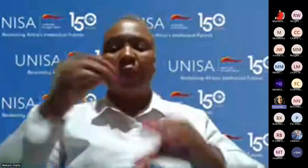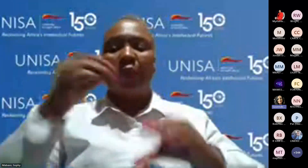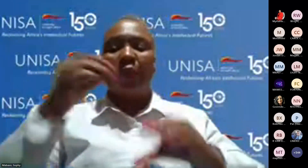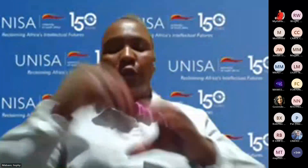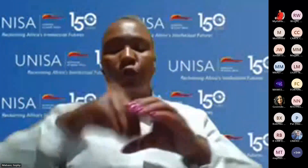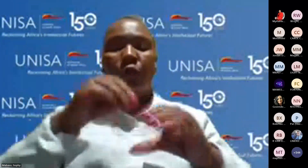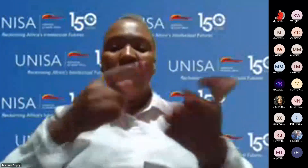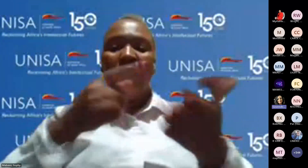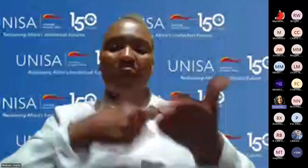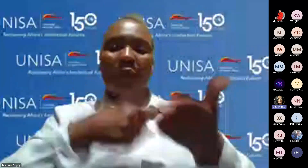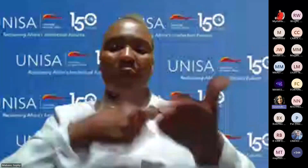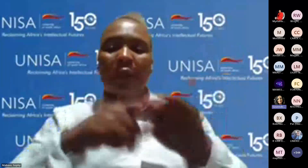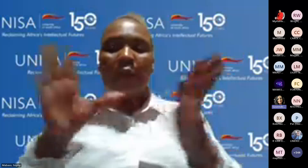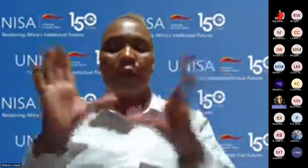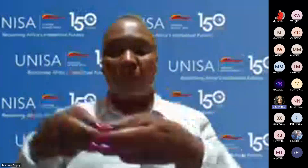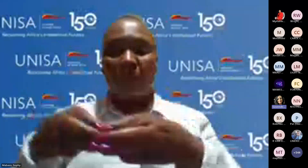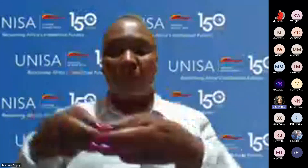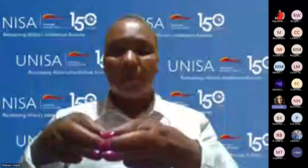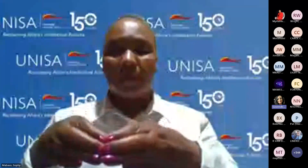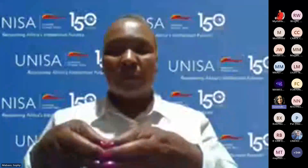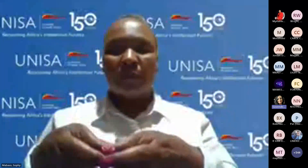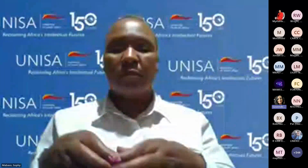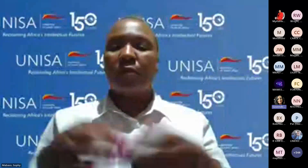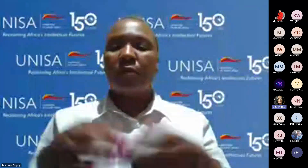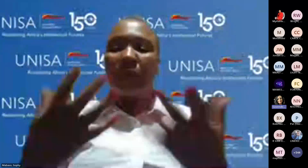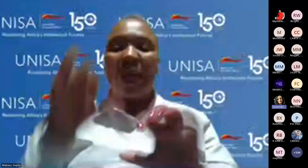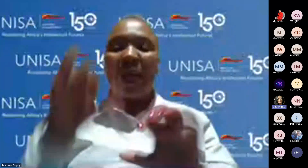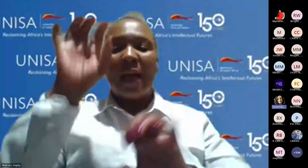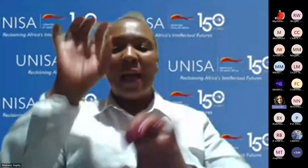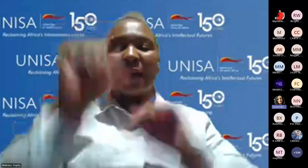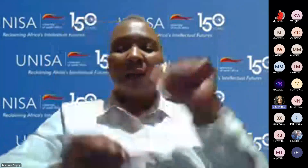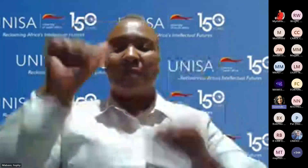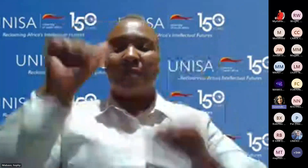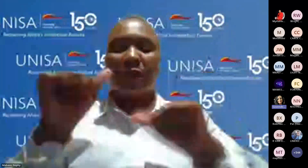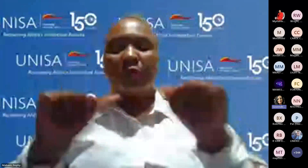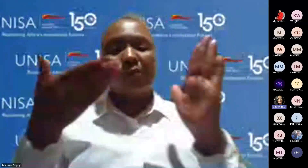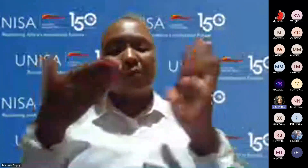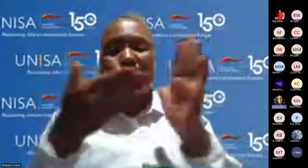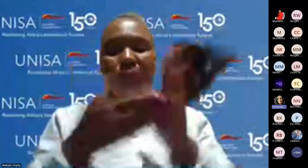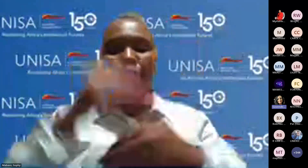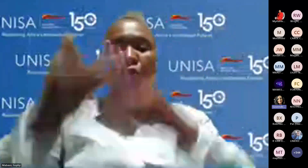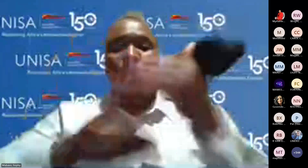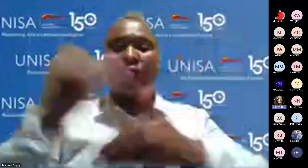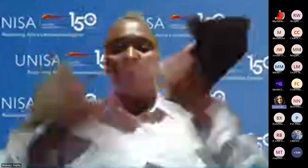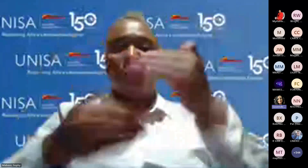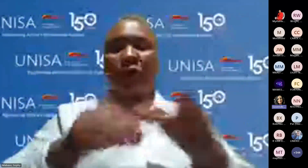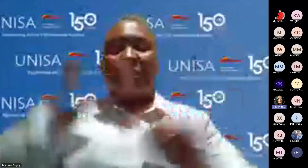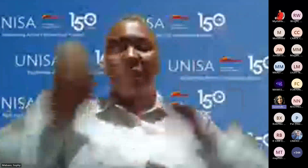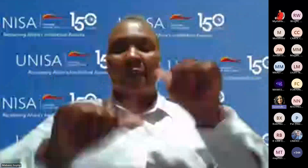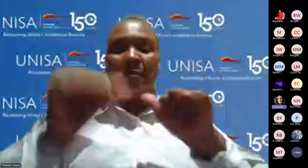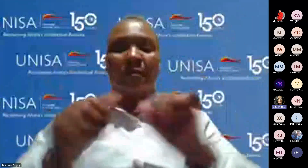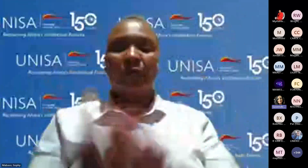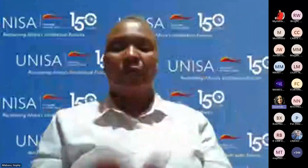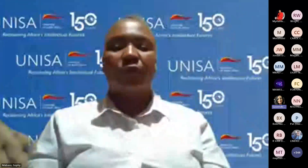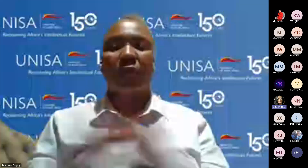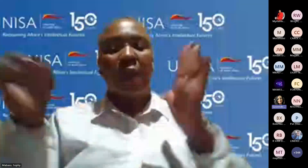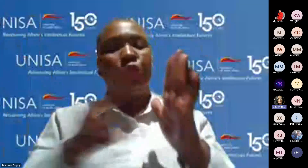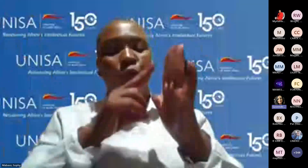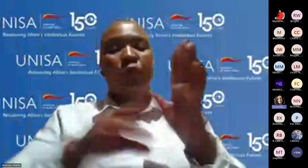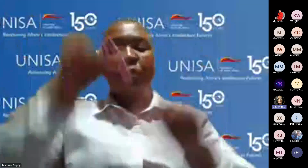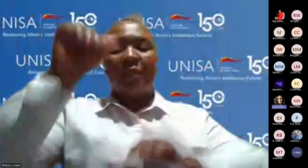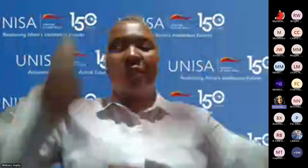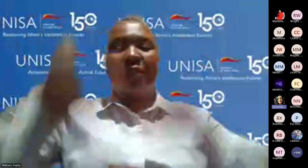forums and what other types of assessment is going to be included in your continuous assessment. Look at your assessment